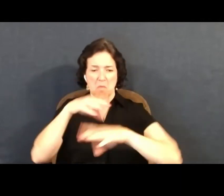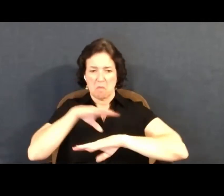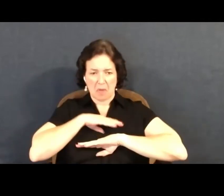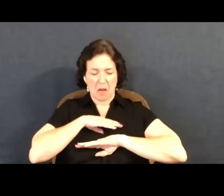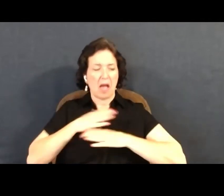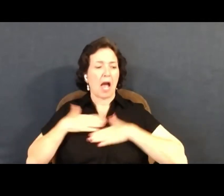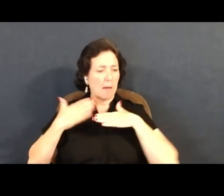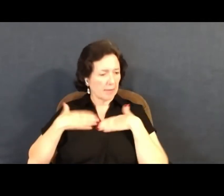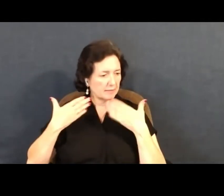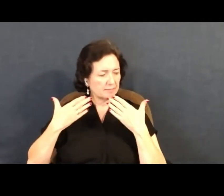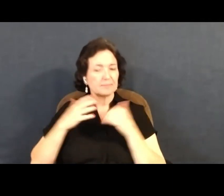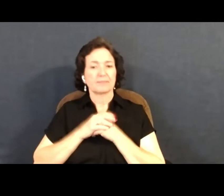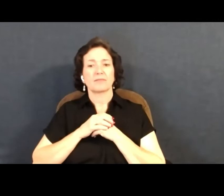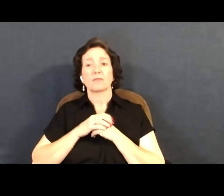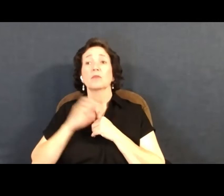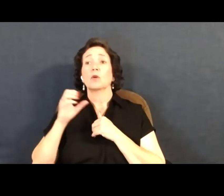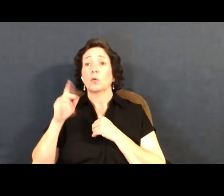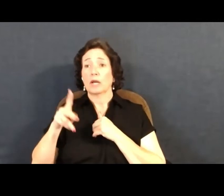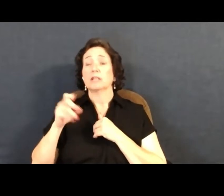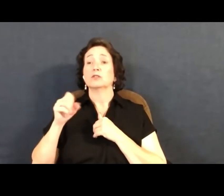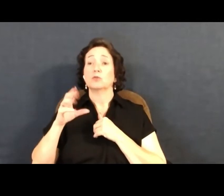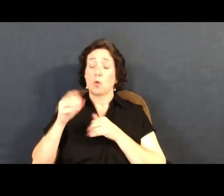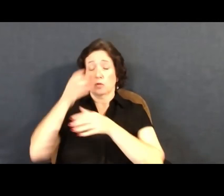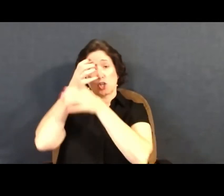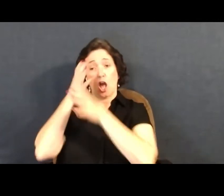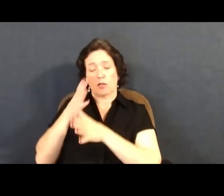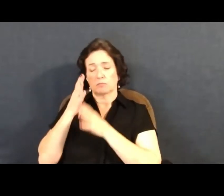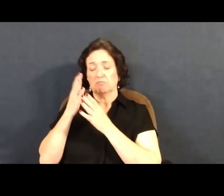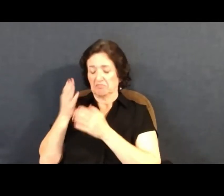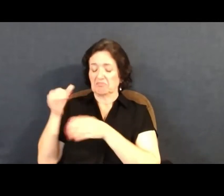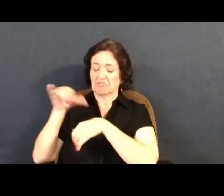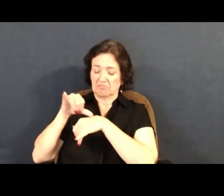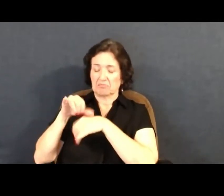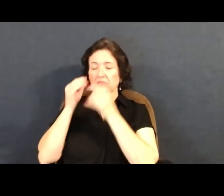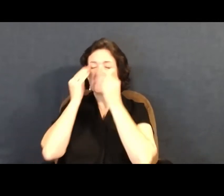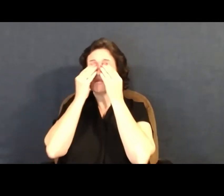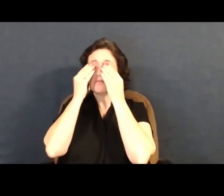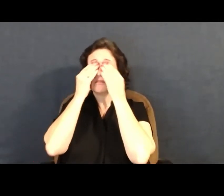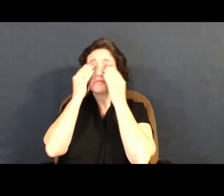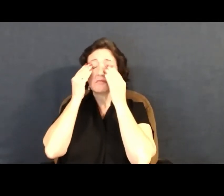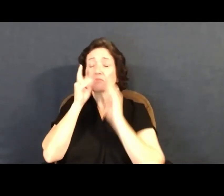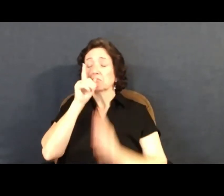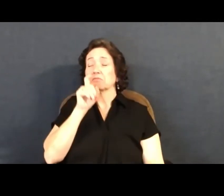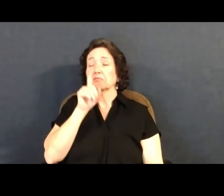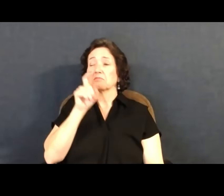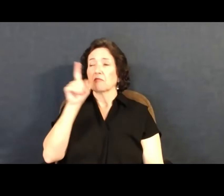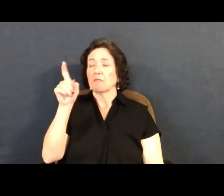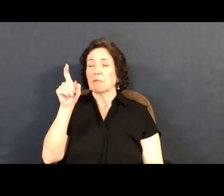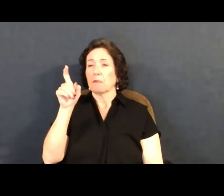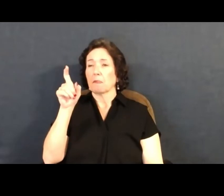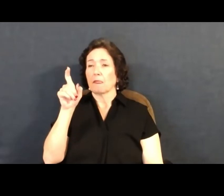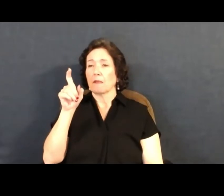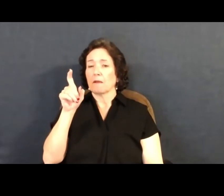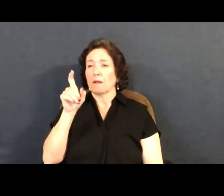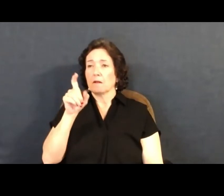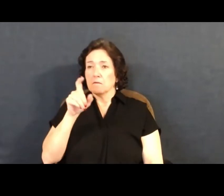He agreed, he put the ointment on his eyes. He walked up to the bridge. He sucked in his little